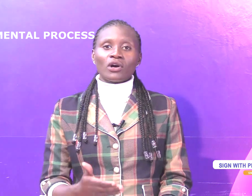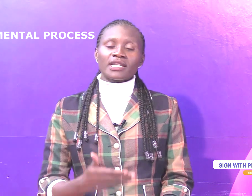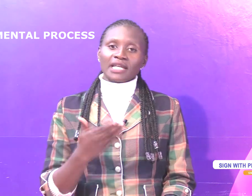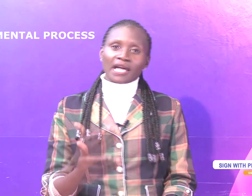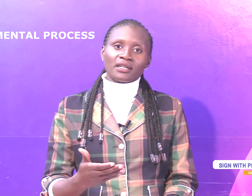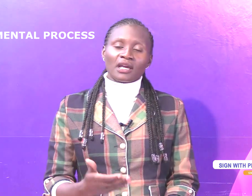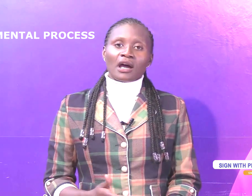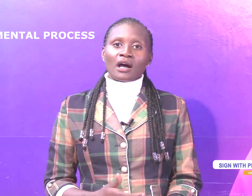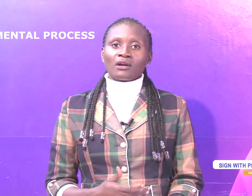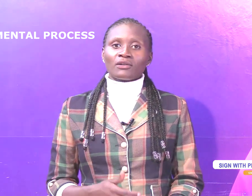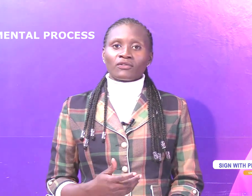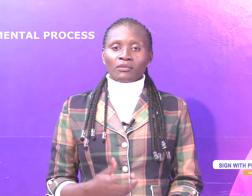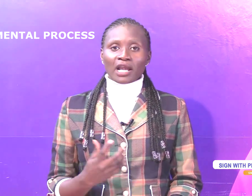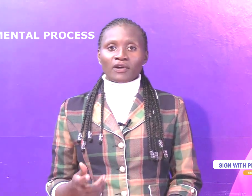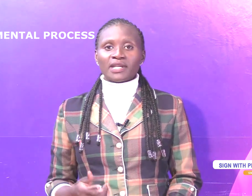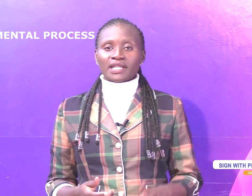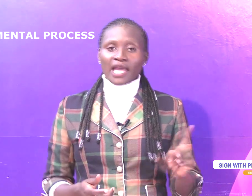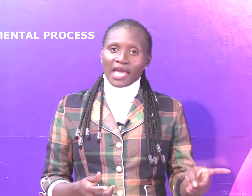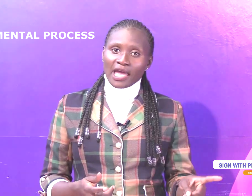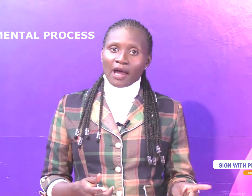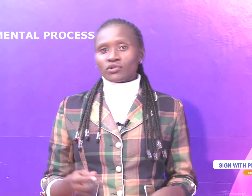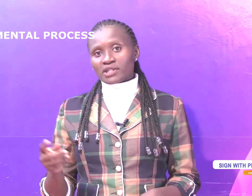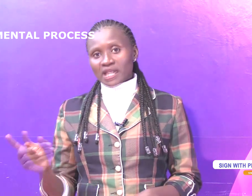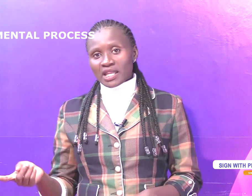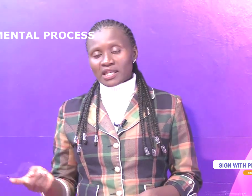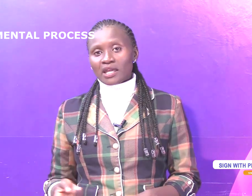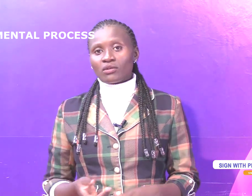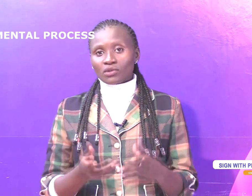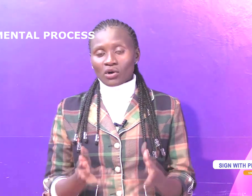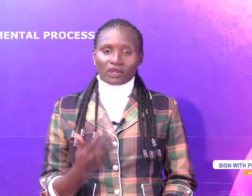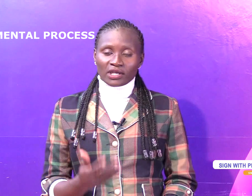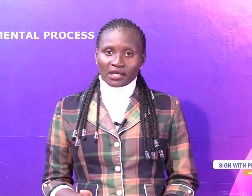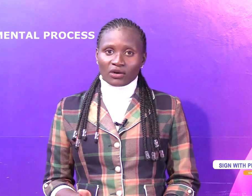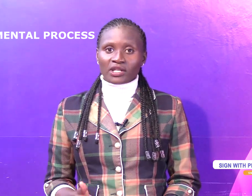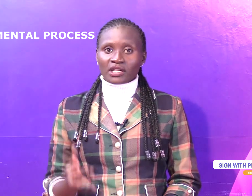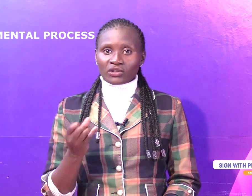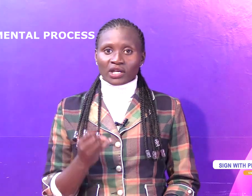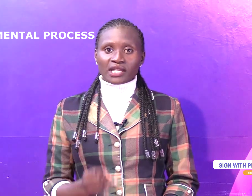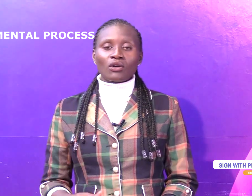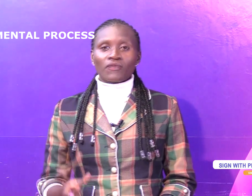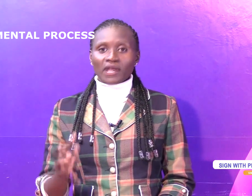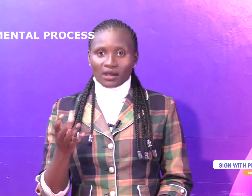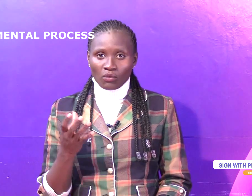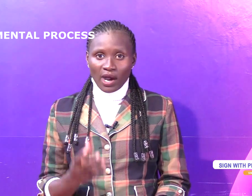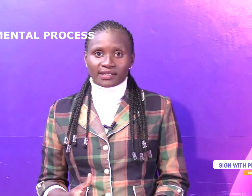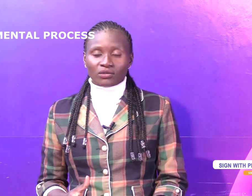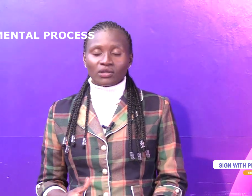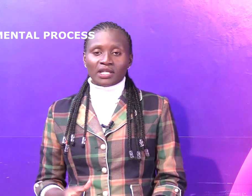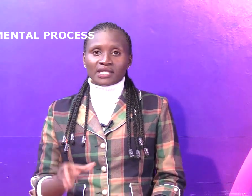learn from alphabet A up to Z, and then you'll know on the initializing of the word. So this is letter